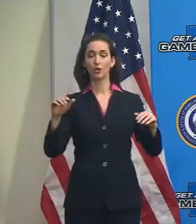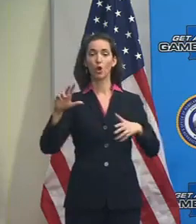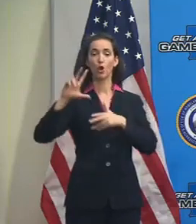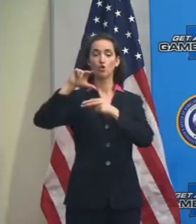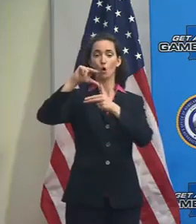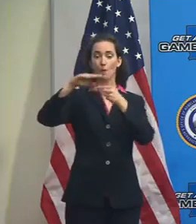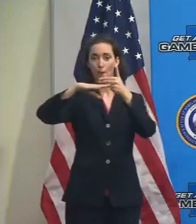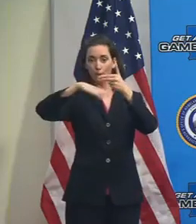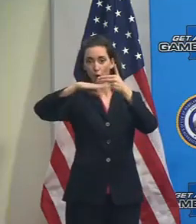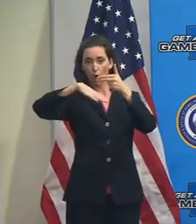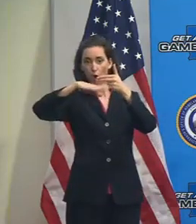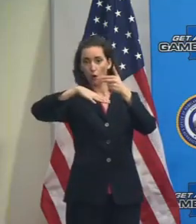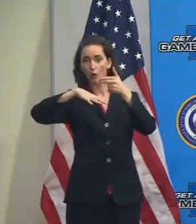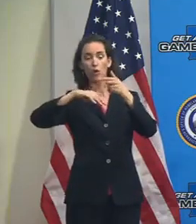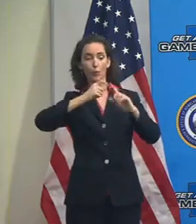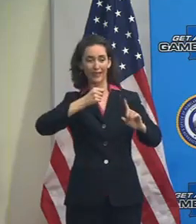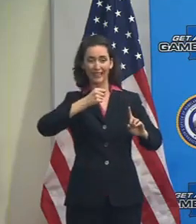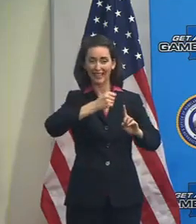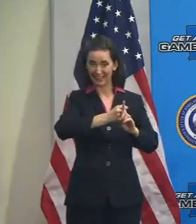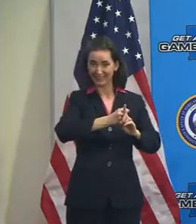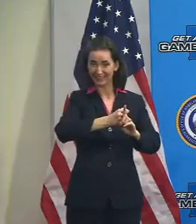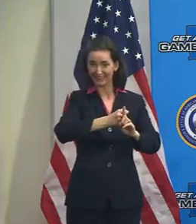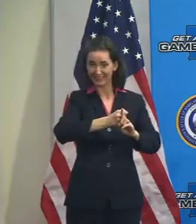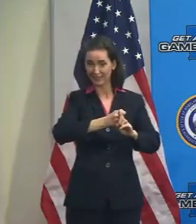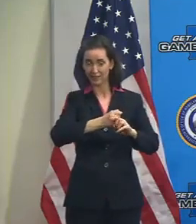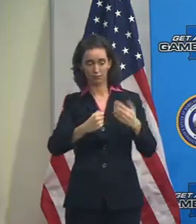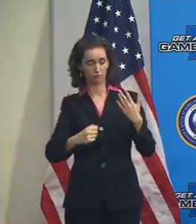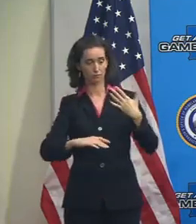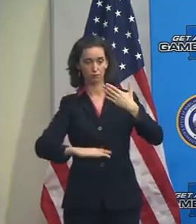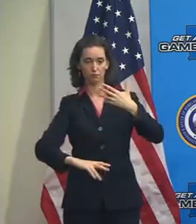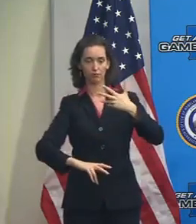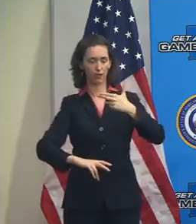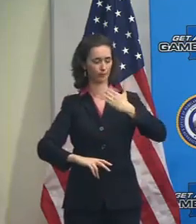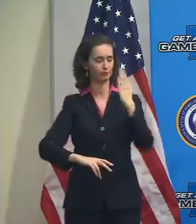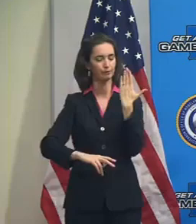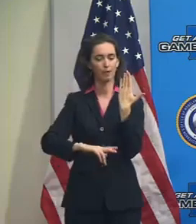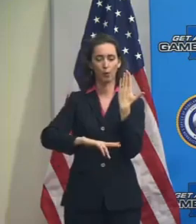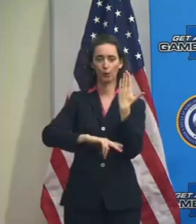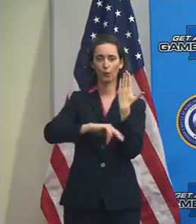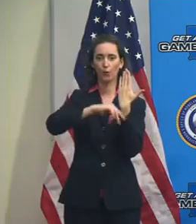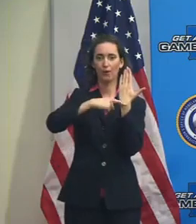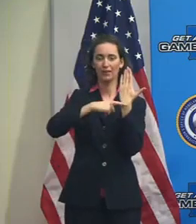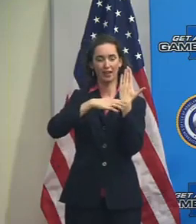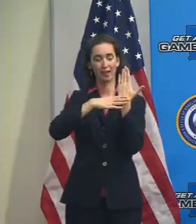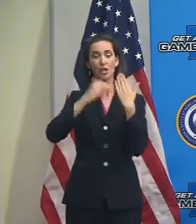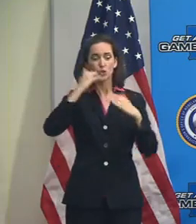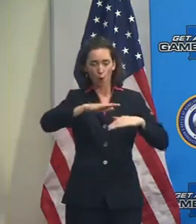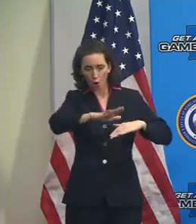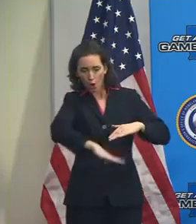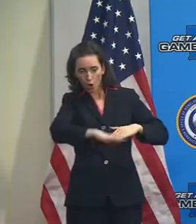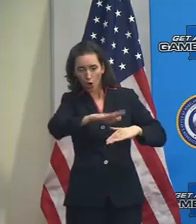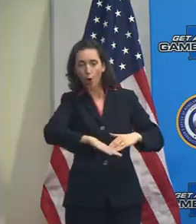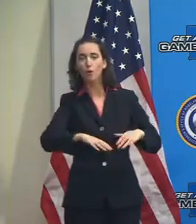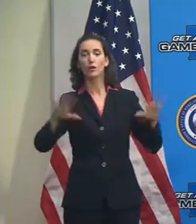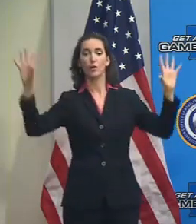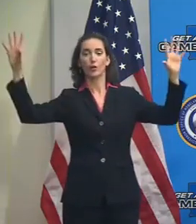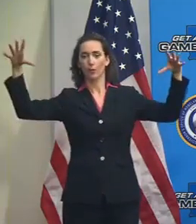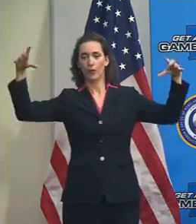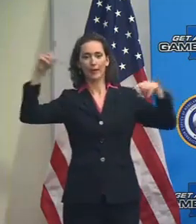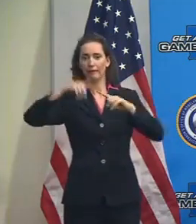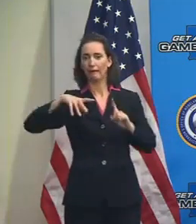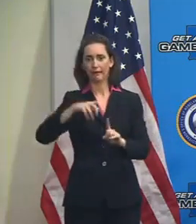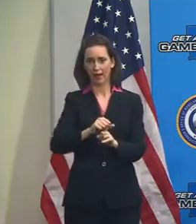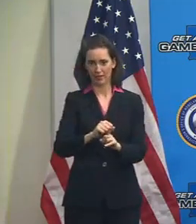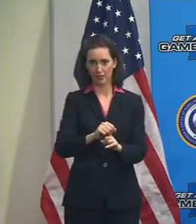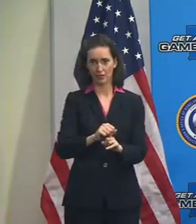or what's happening as it's coming on shore, if it does come on shore there in southwest Louisiana. So that part will be true,